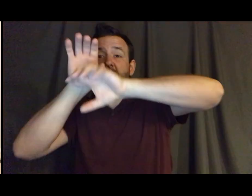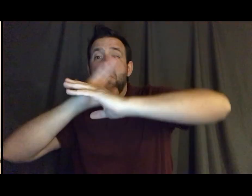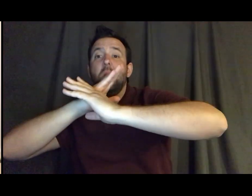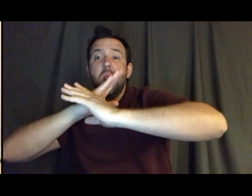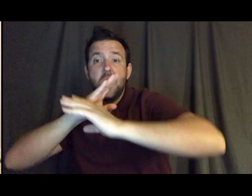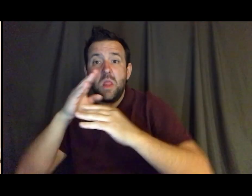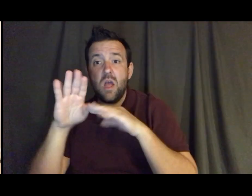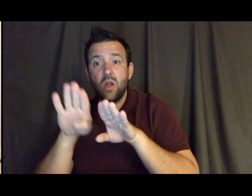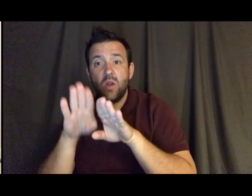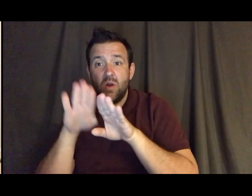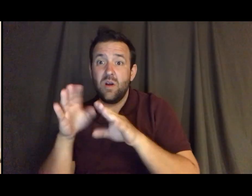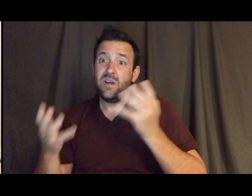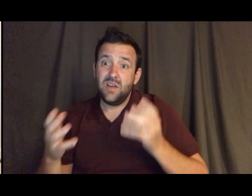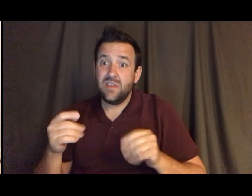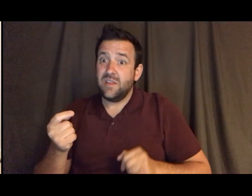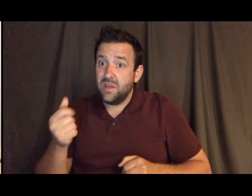I think it scared her a bit.